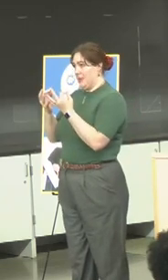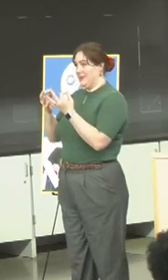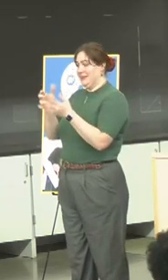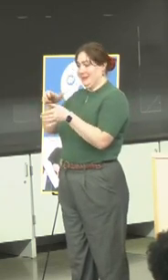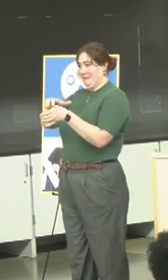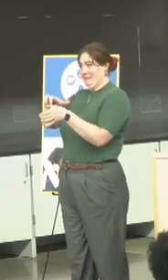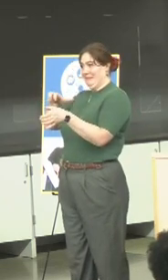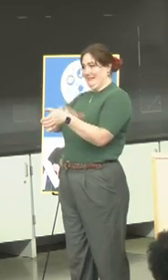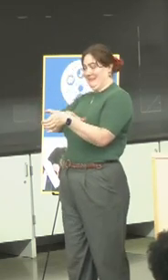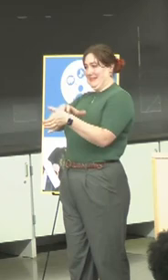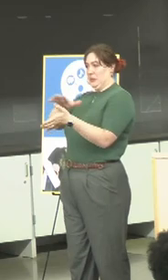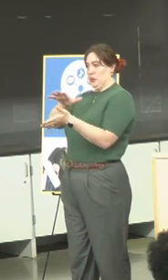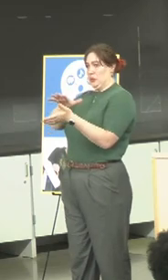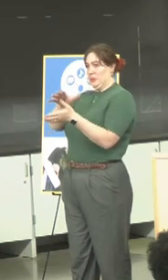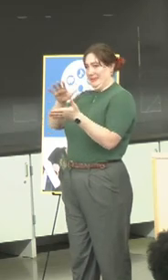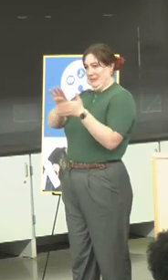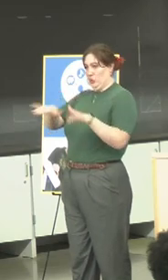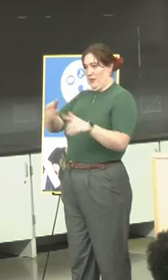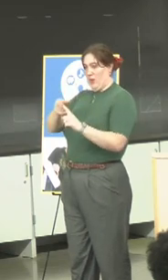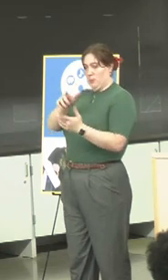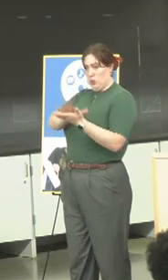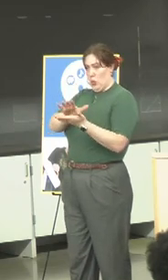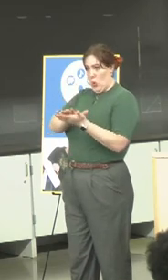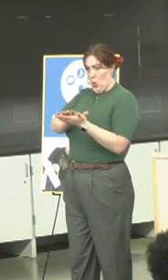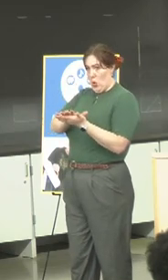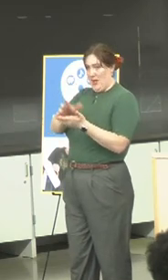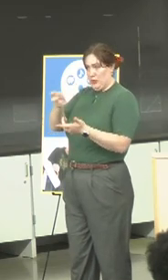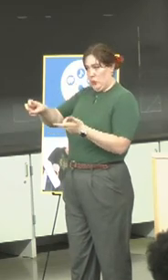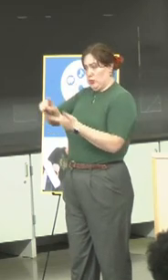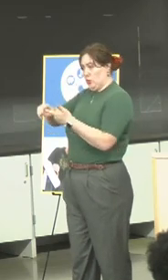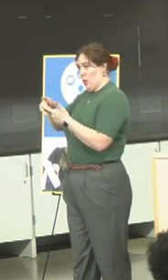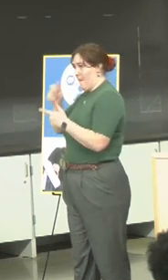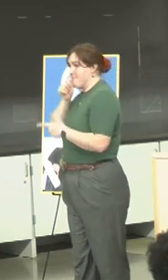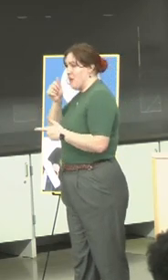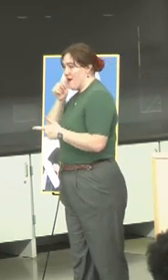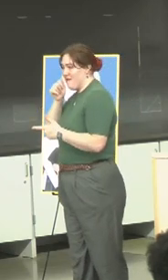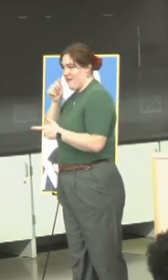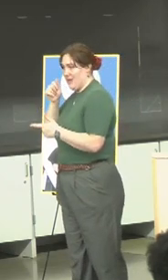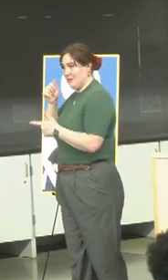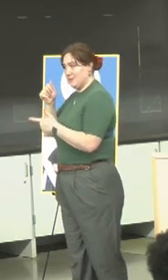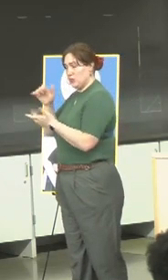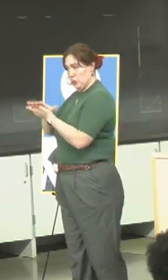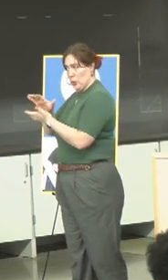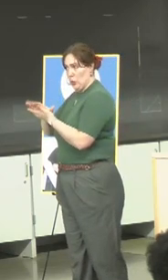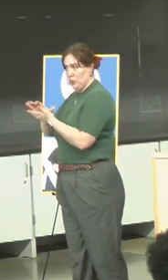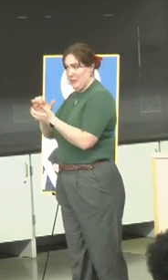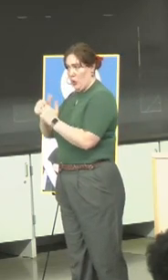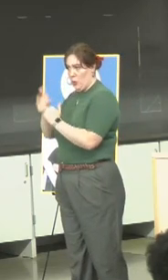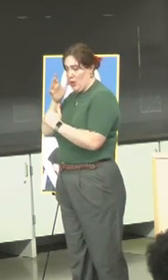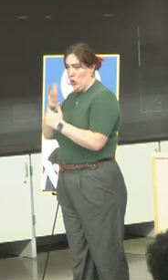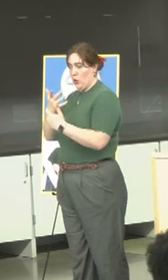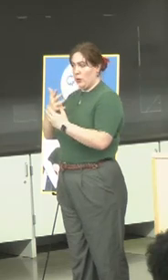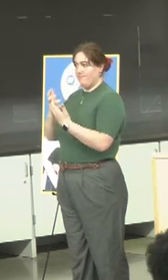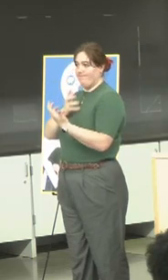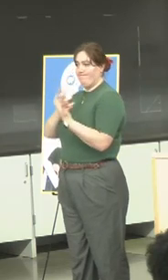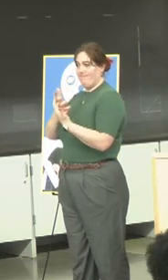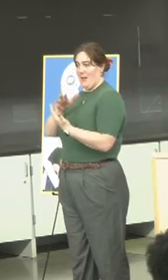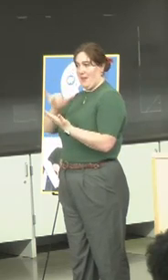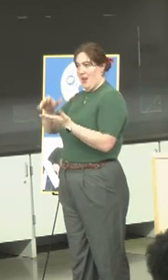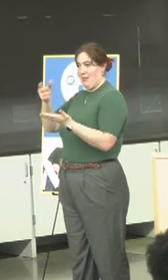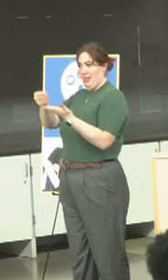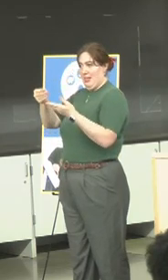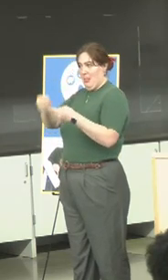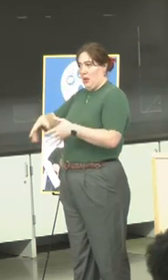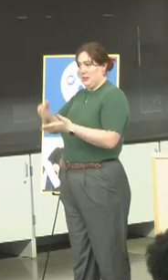smaller? And I will just say that in our studies and in our research, that there typically is